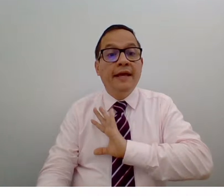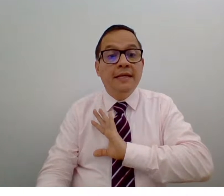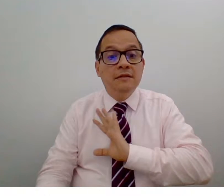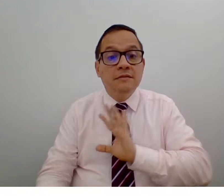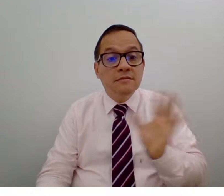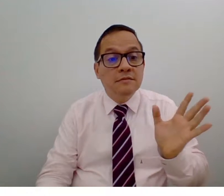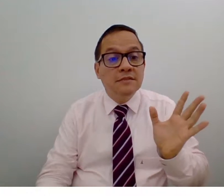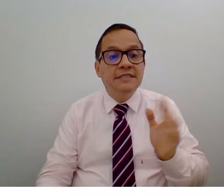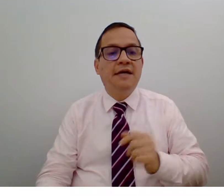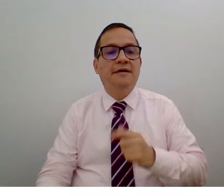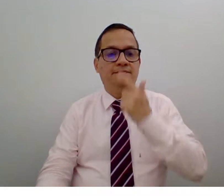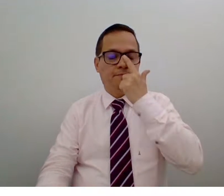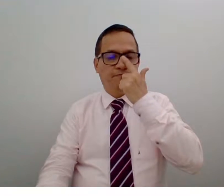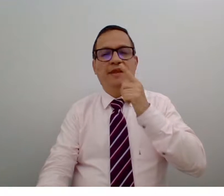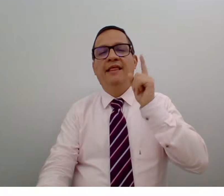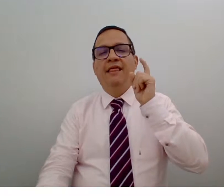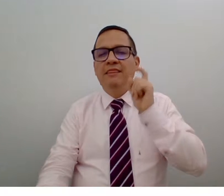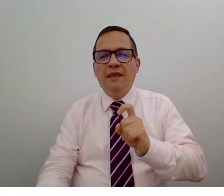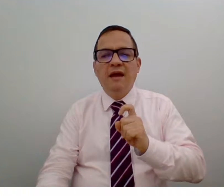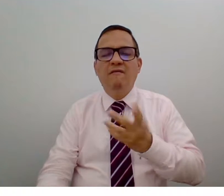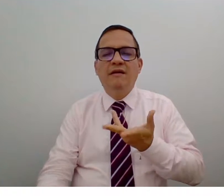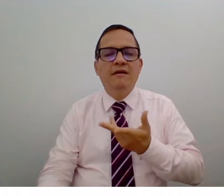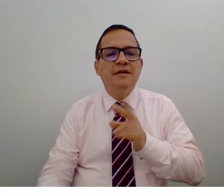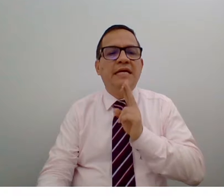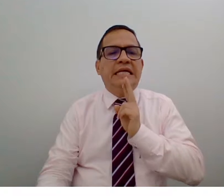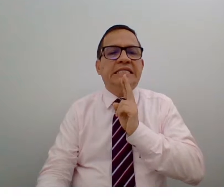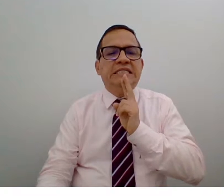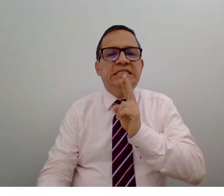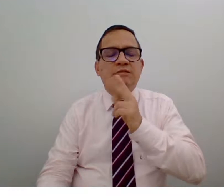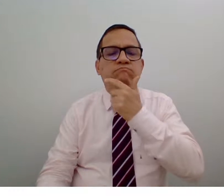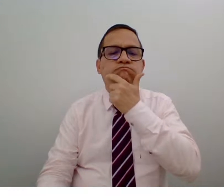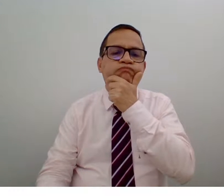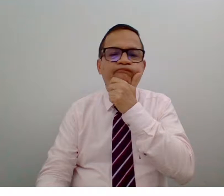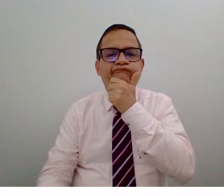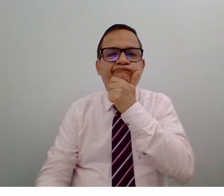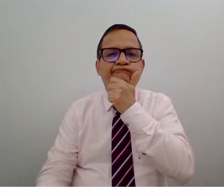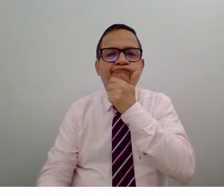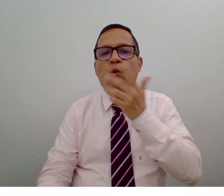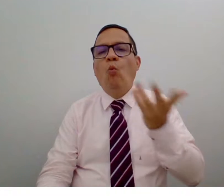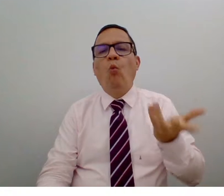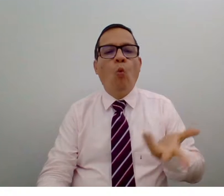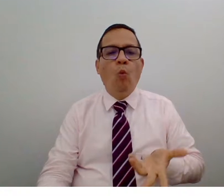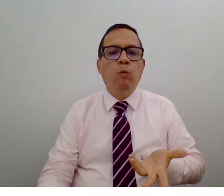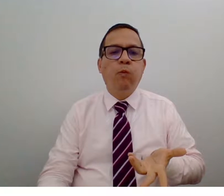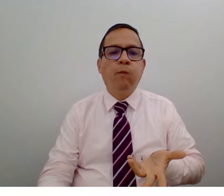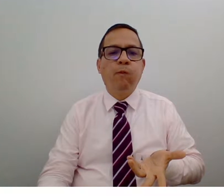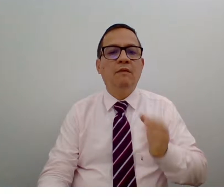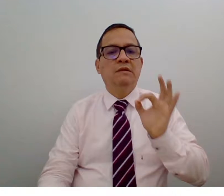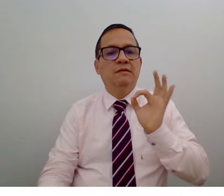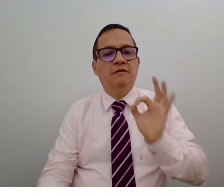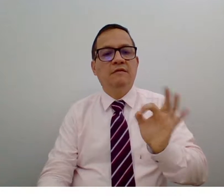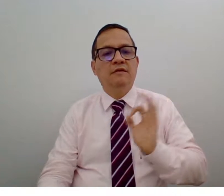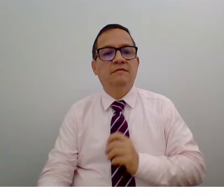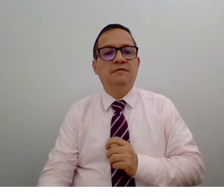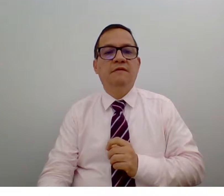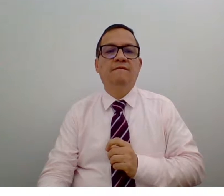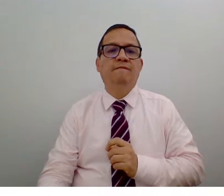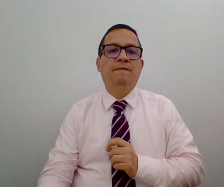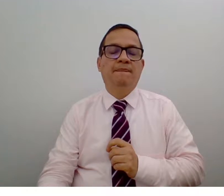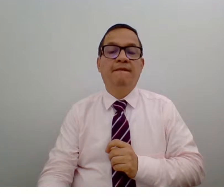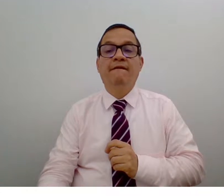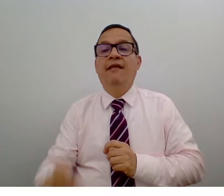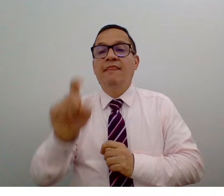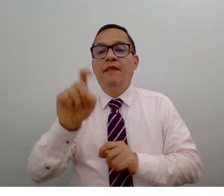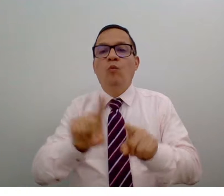ly/3ccgqr. After reading the text, summarize the main points of the fable in the forum as